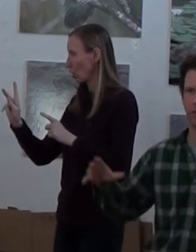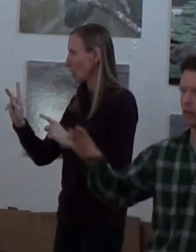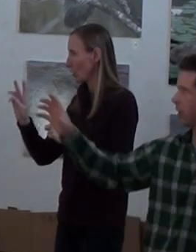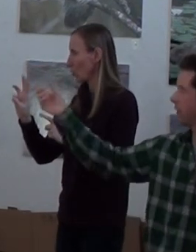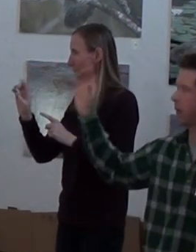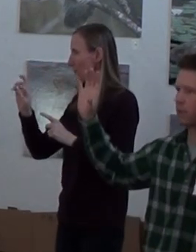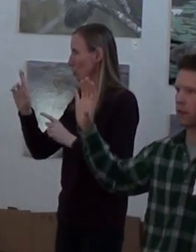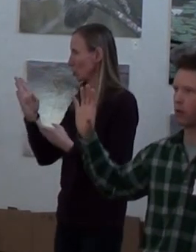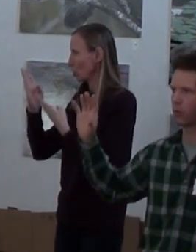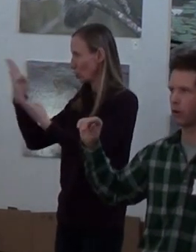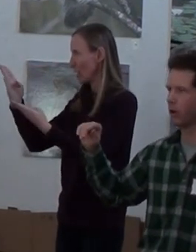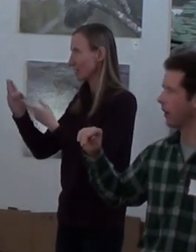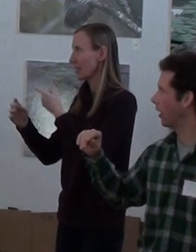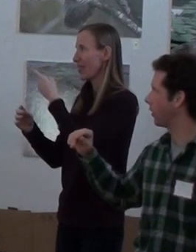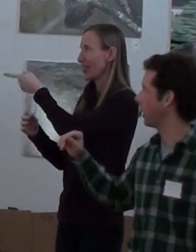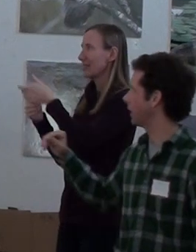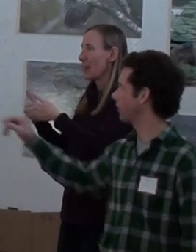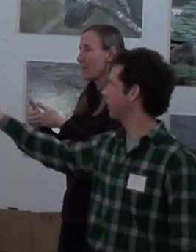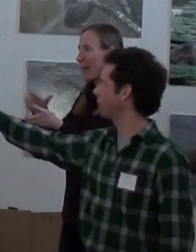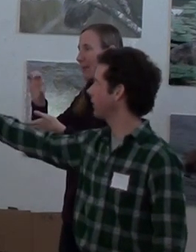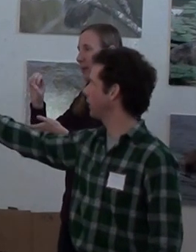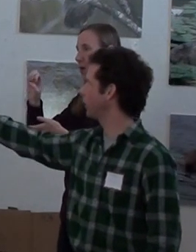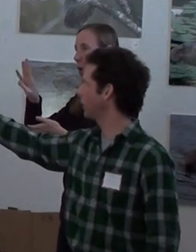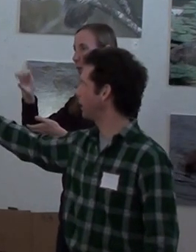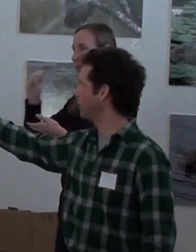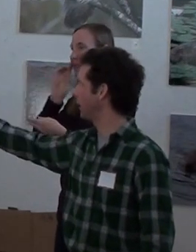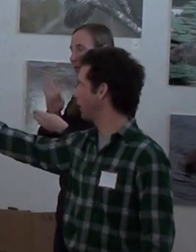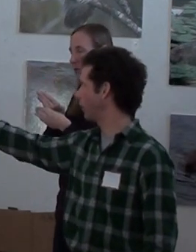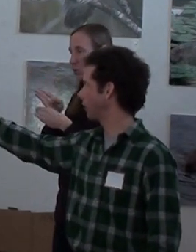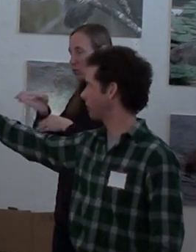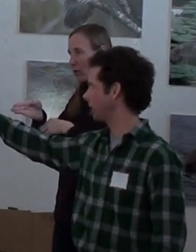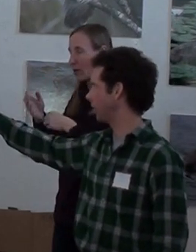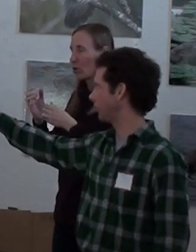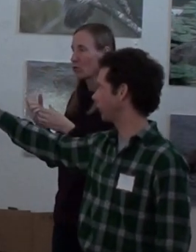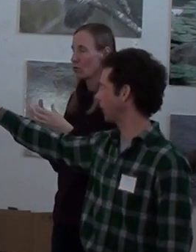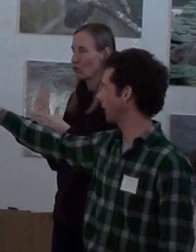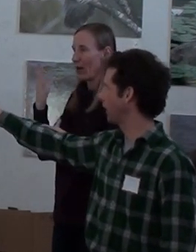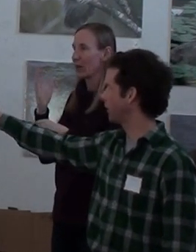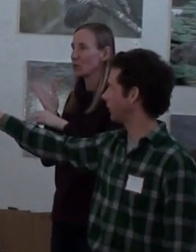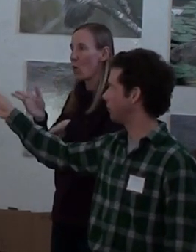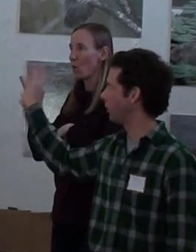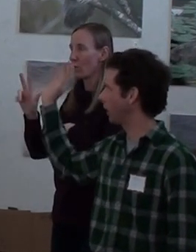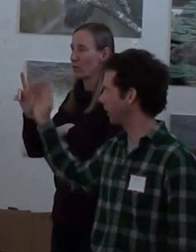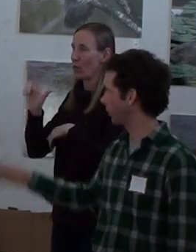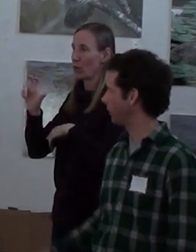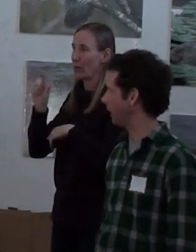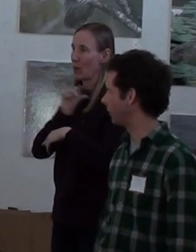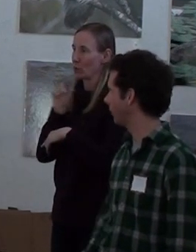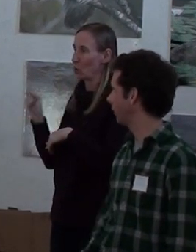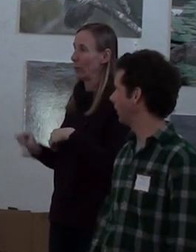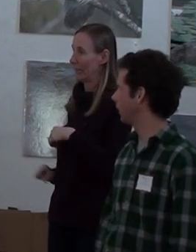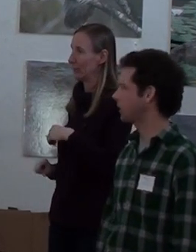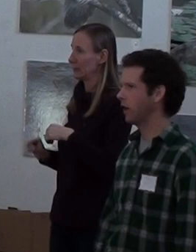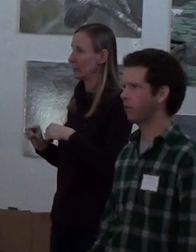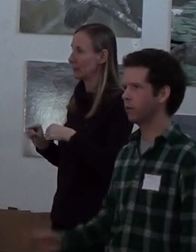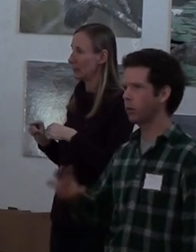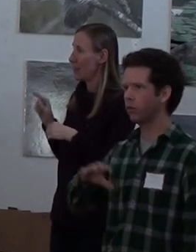in a season, that these baby combs are great. So this is what they look like coming out of the winter sometimes. It's like, they're just boiling with bees.